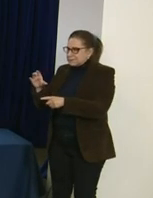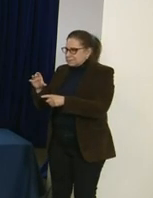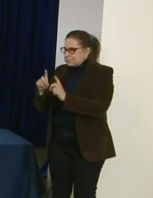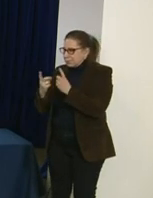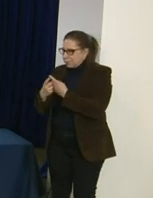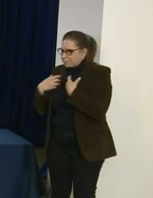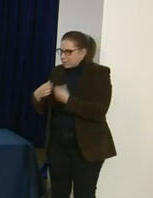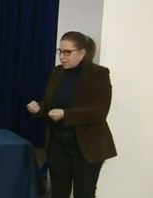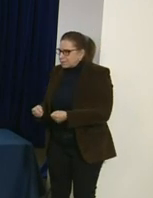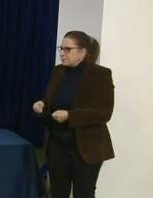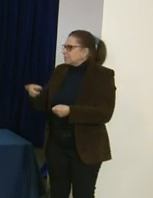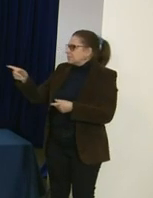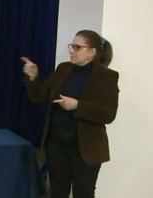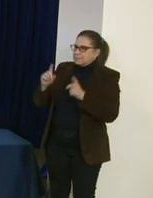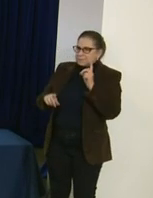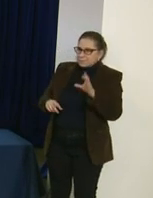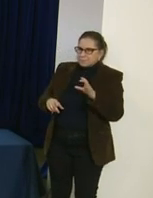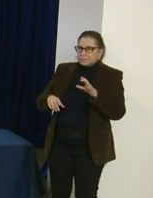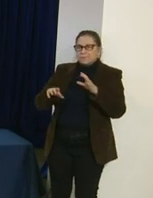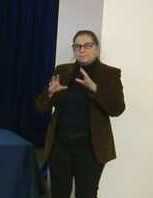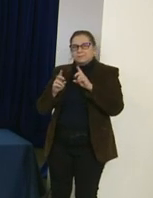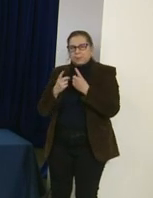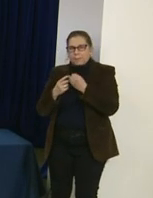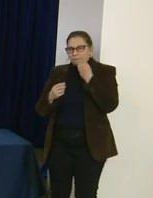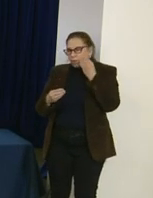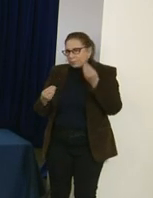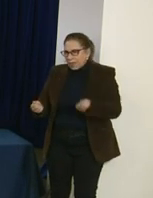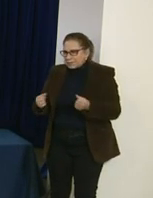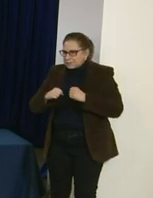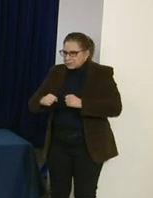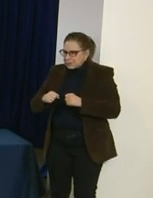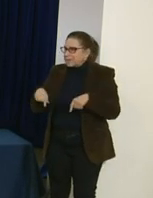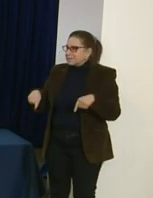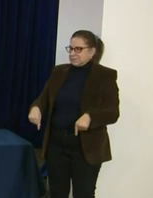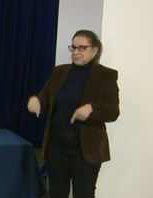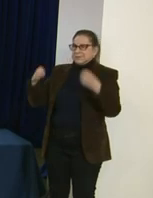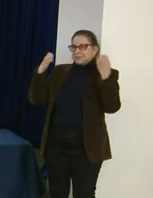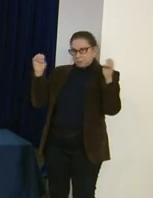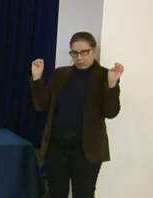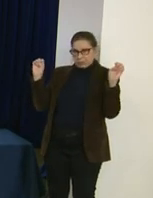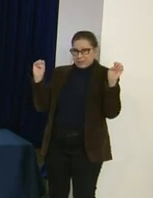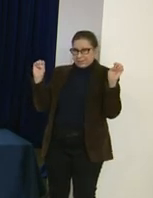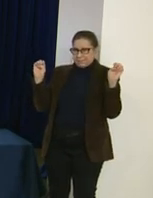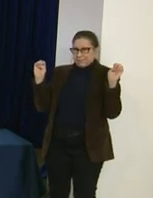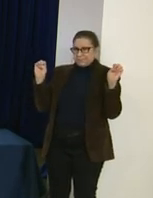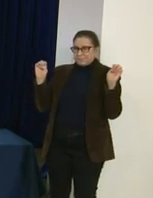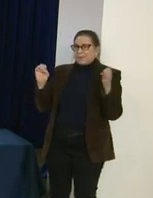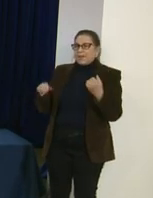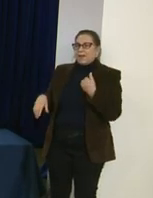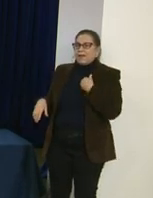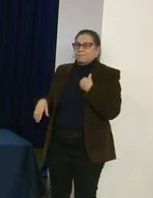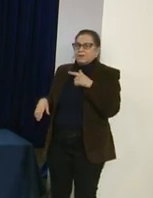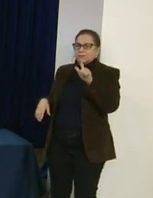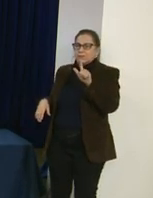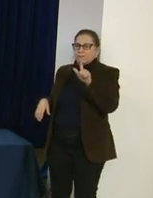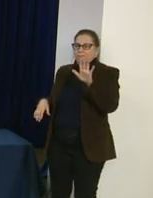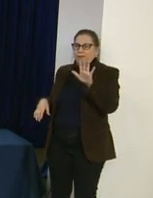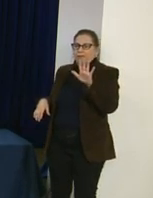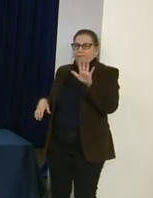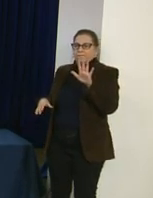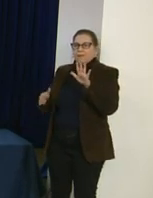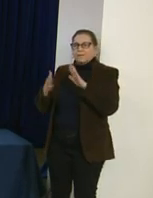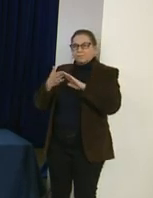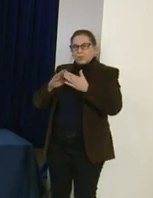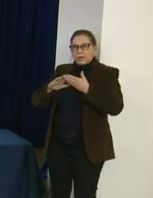residents throughout this public health emergency. We have 25 community partners who help us make sure that our residents do